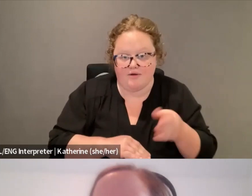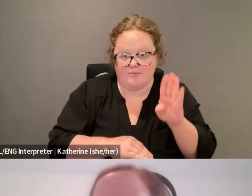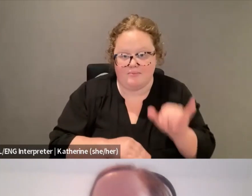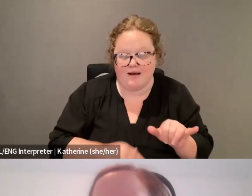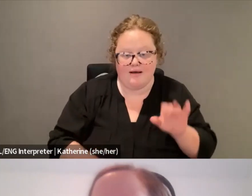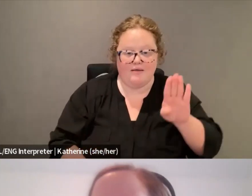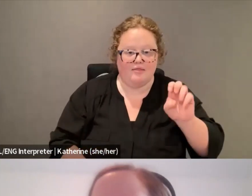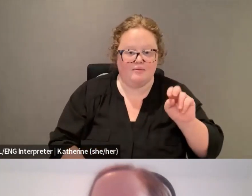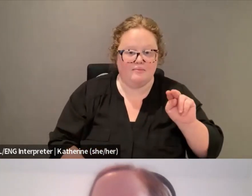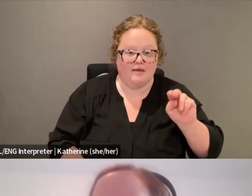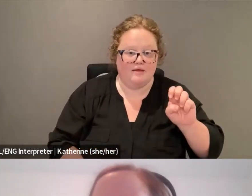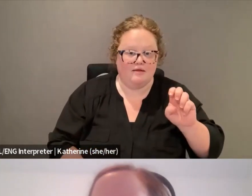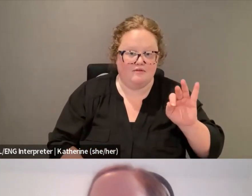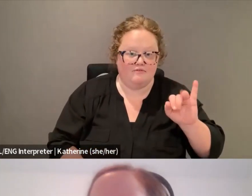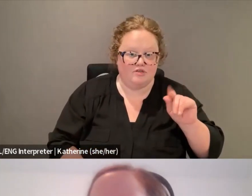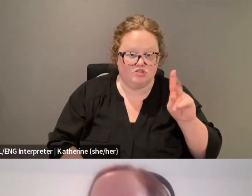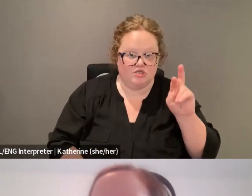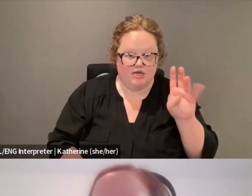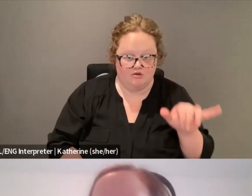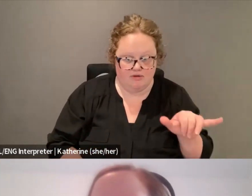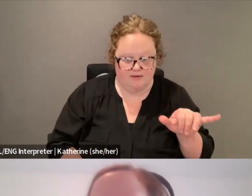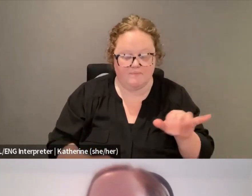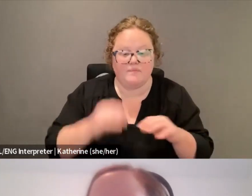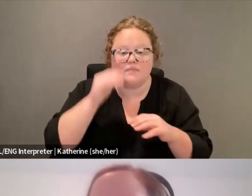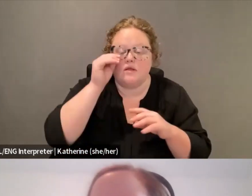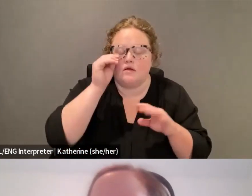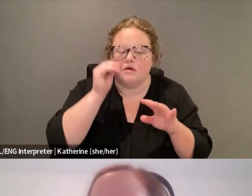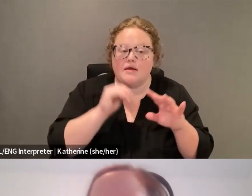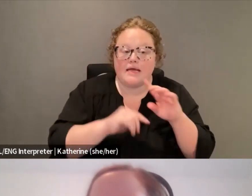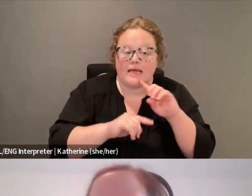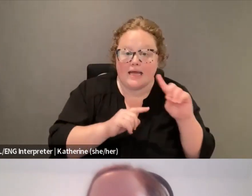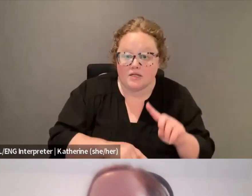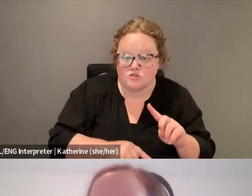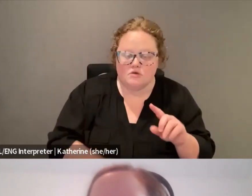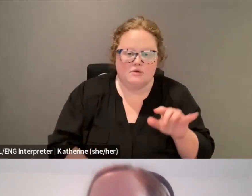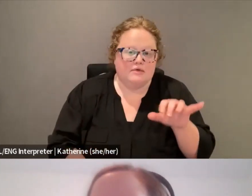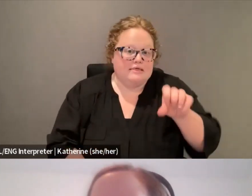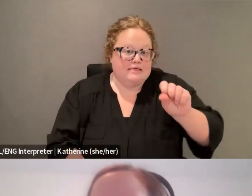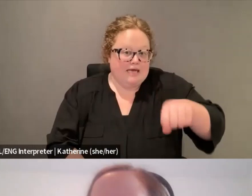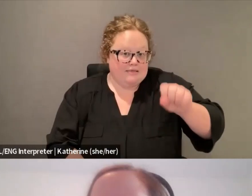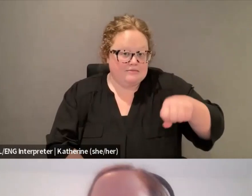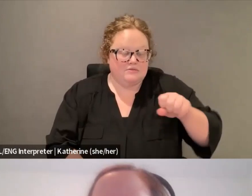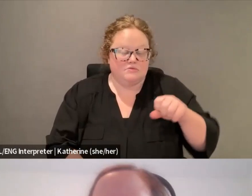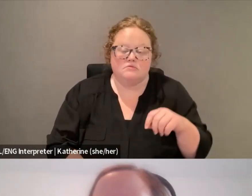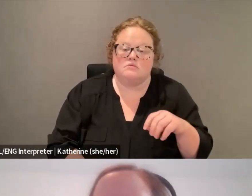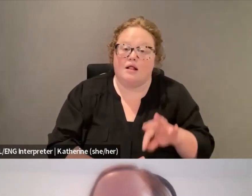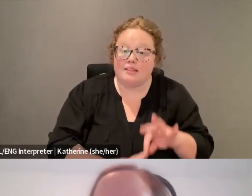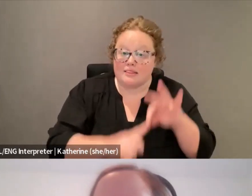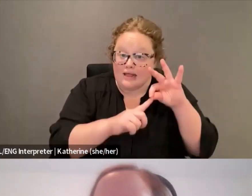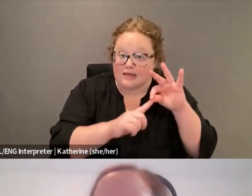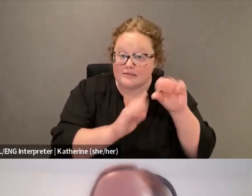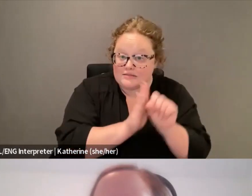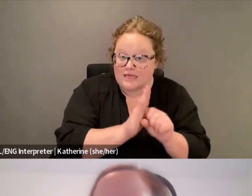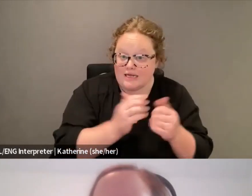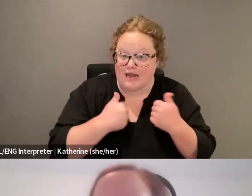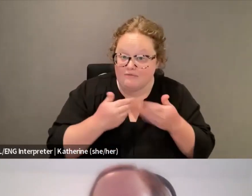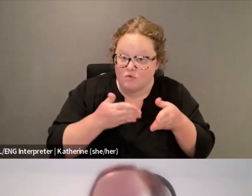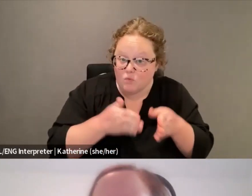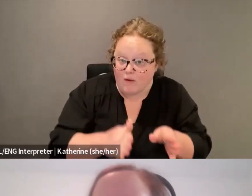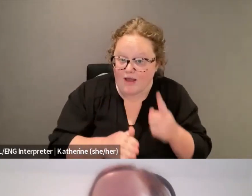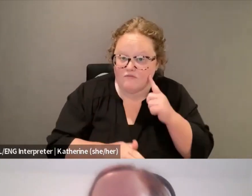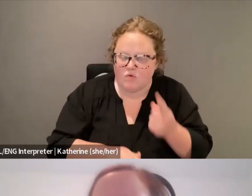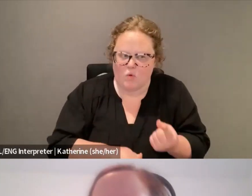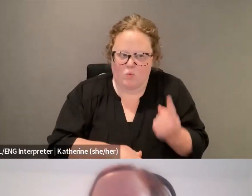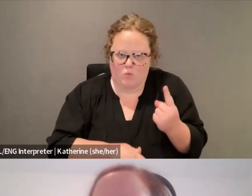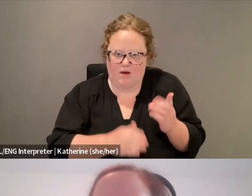The answer is yes, unless the state has a way for an individual person to enroll